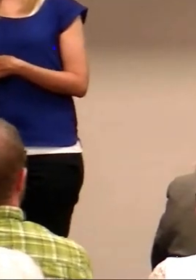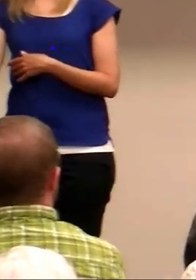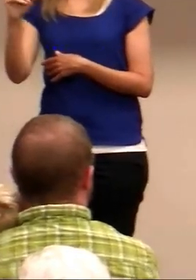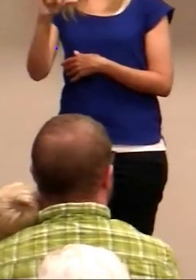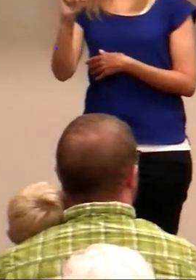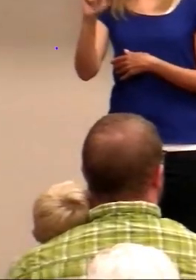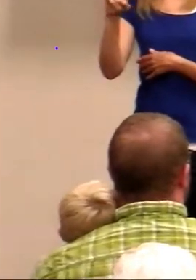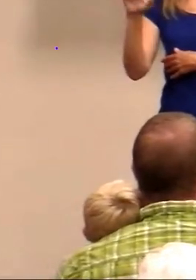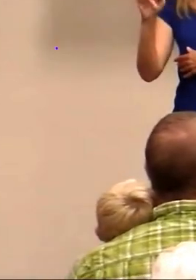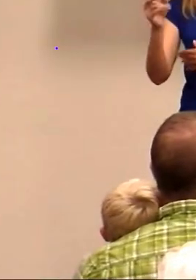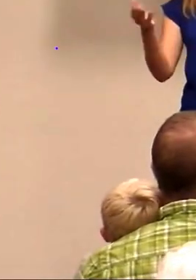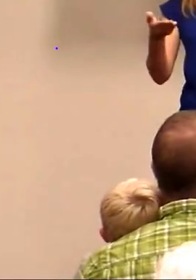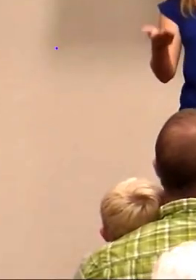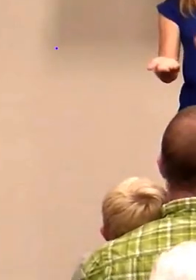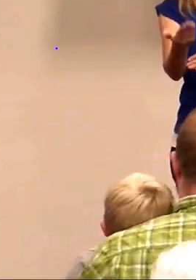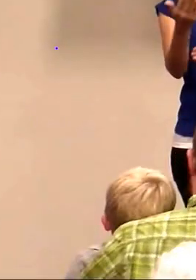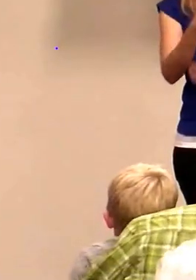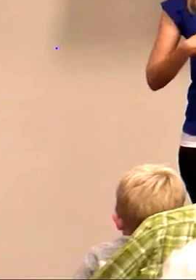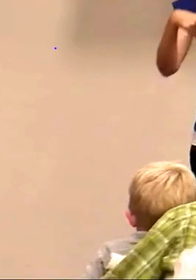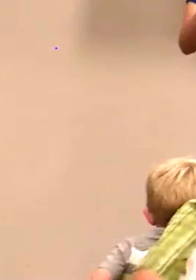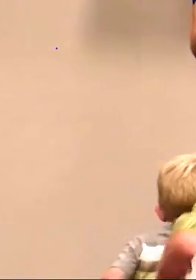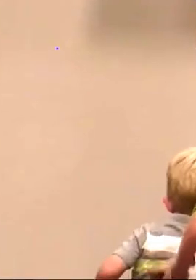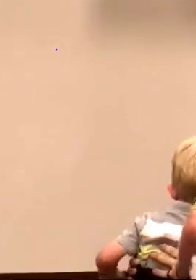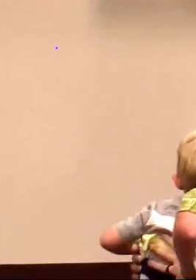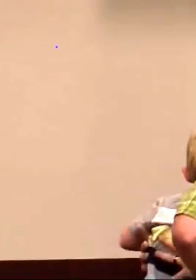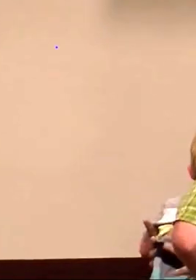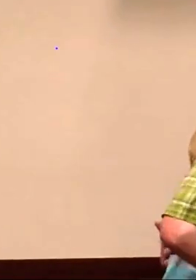this morning. Would you please stand up?